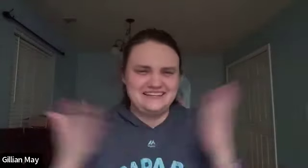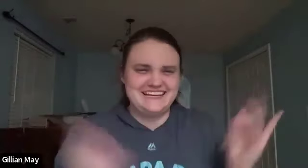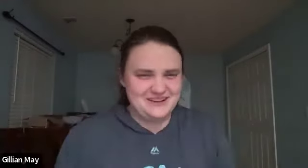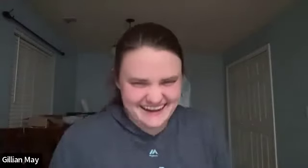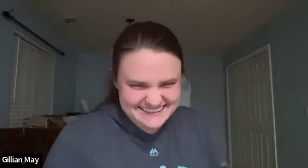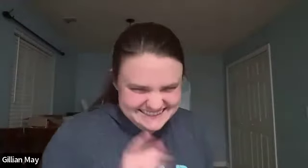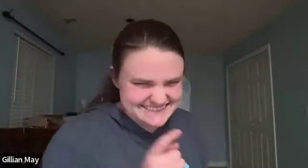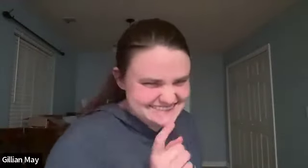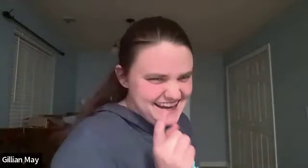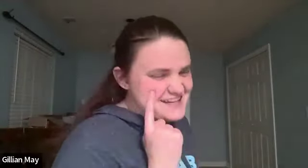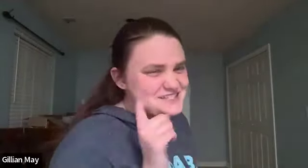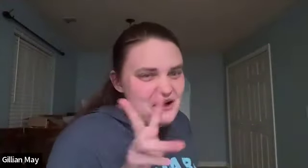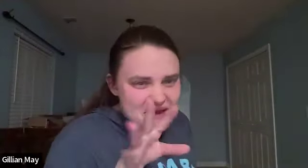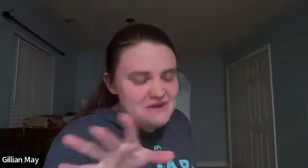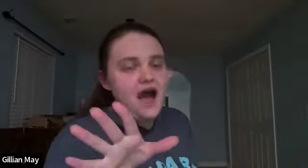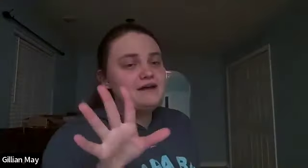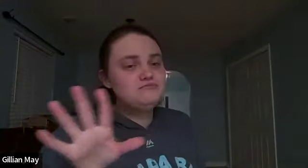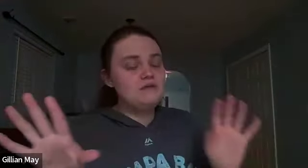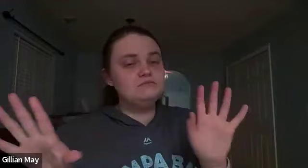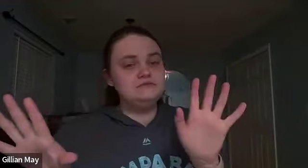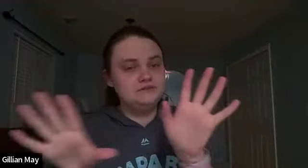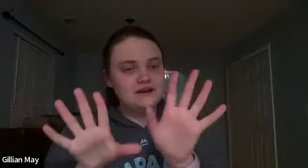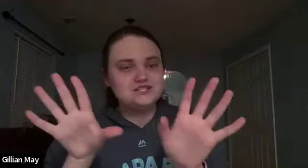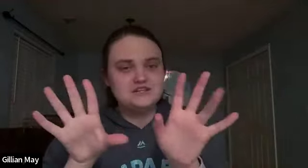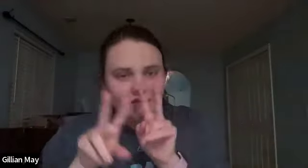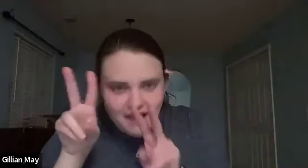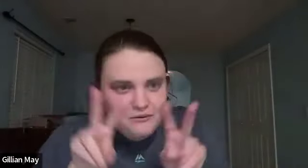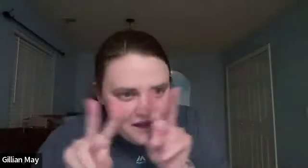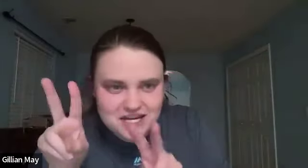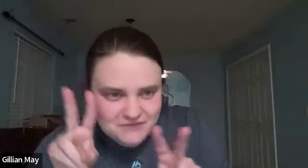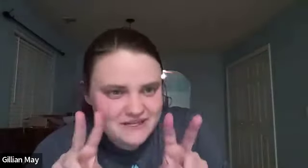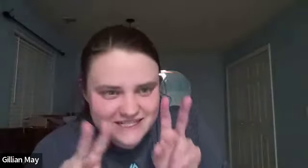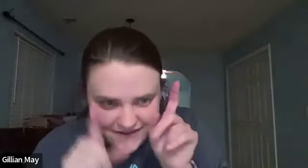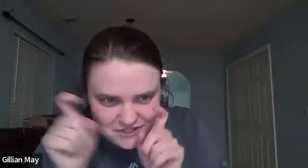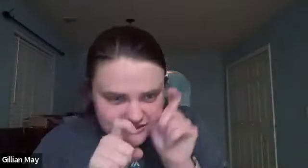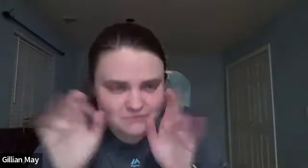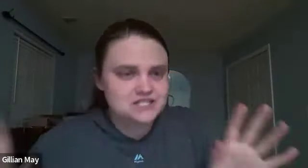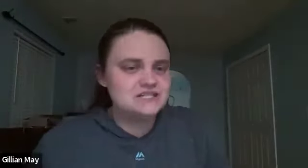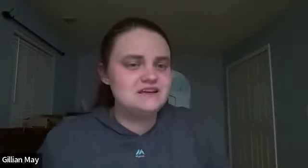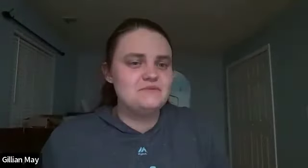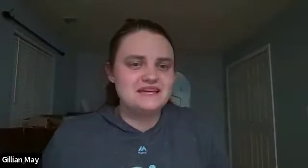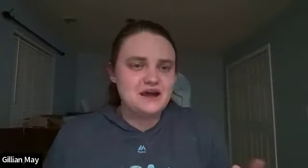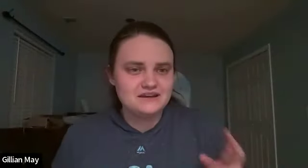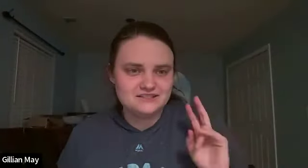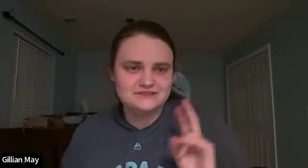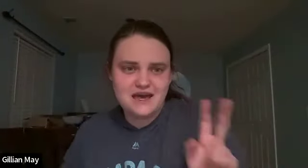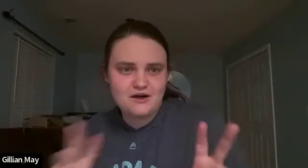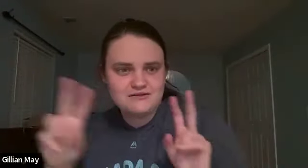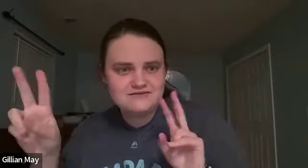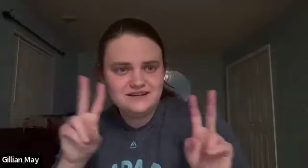That's what I saw that. You guys should know, like I watch everybody's facial expressions. That's how I can also tell if